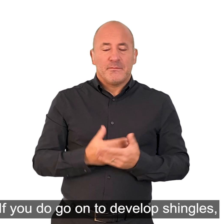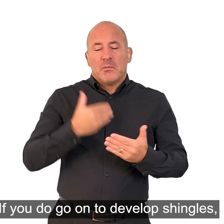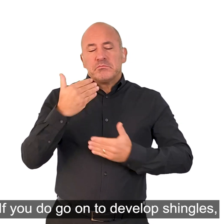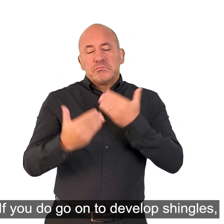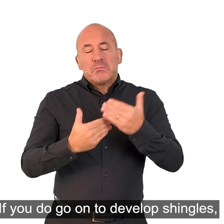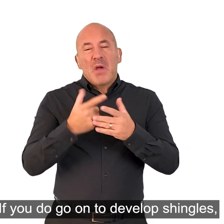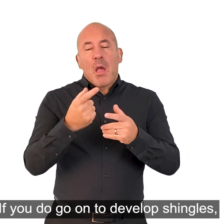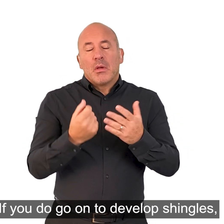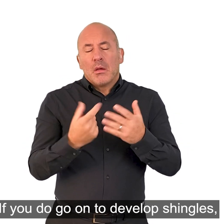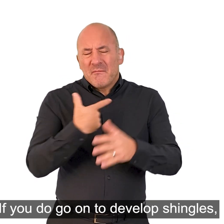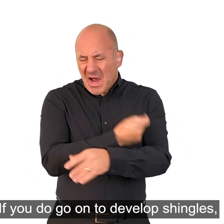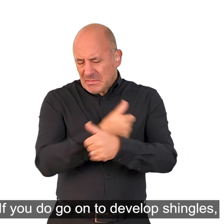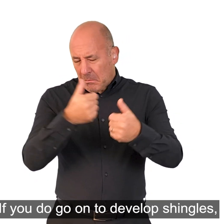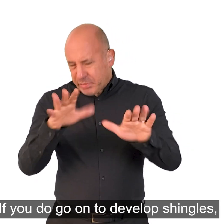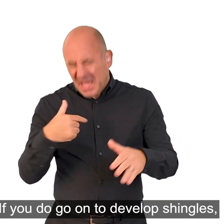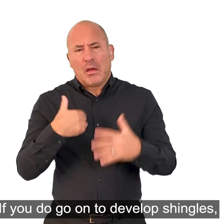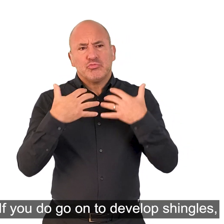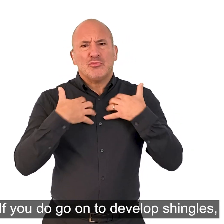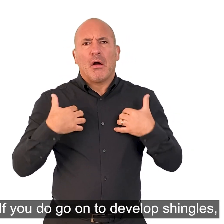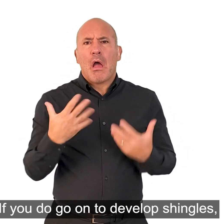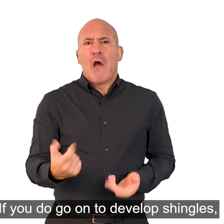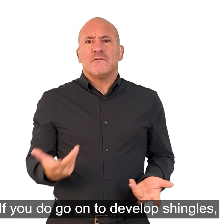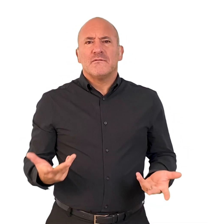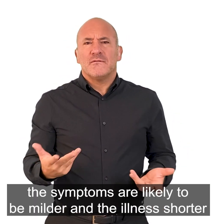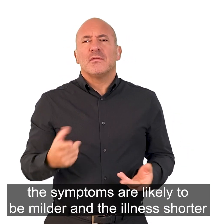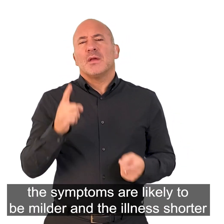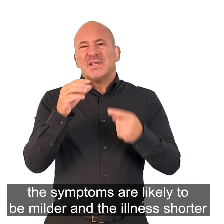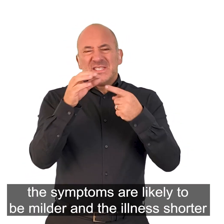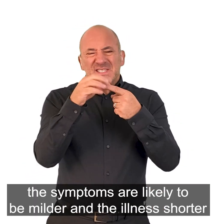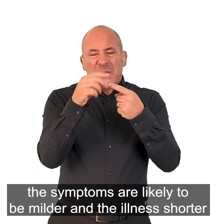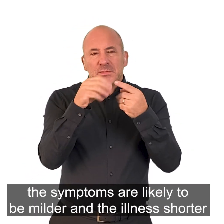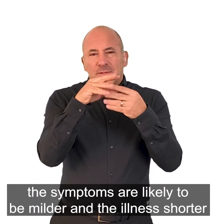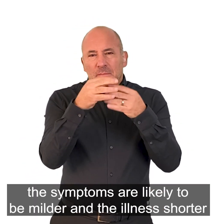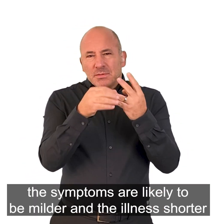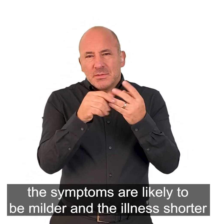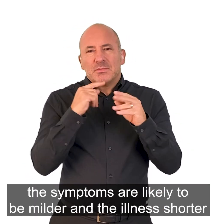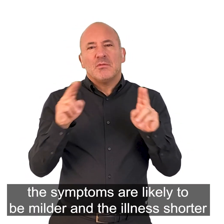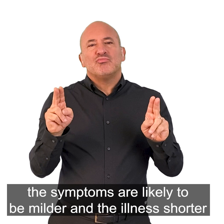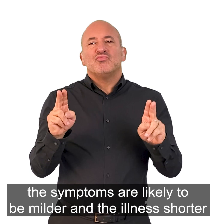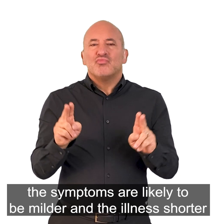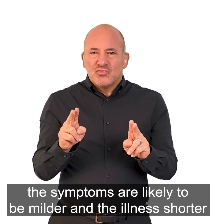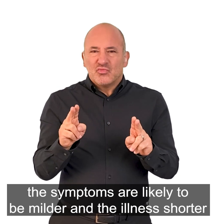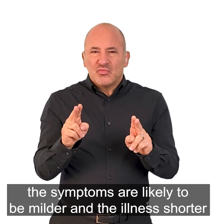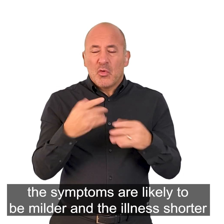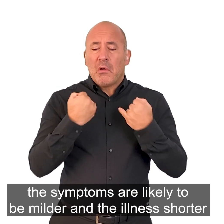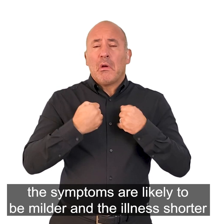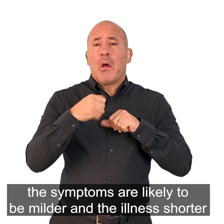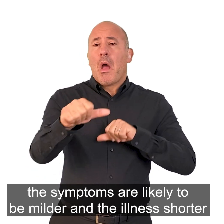If you do go on to develop shingles, the symptoms are likely to be milder and the illness